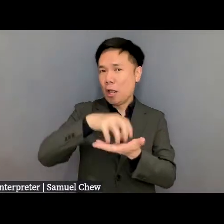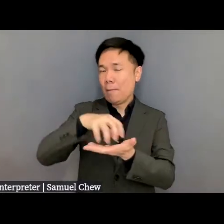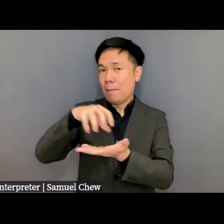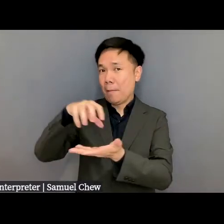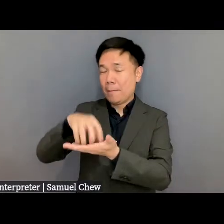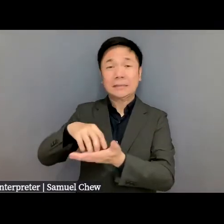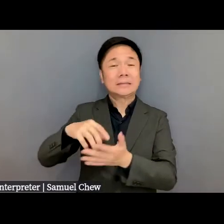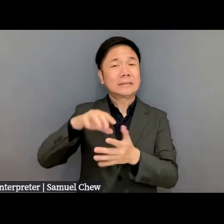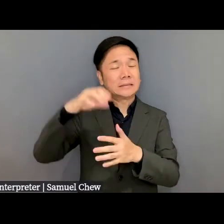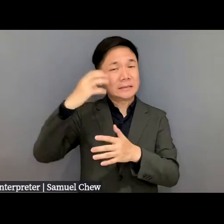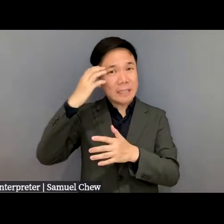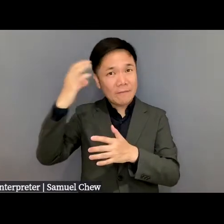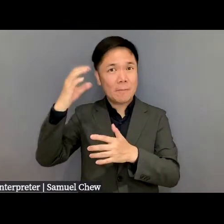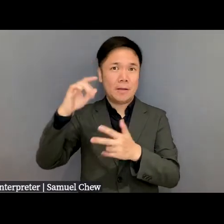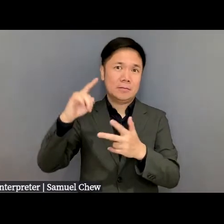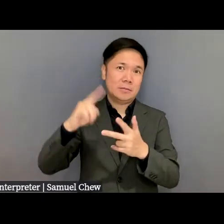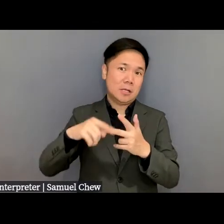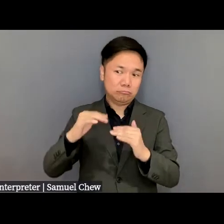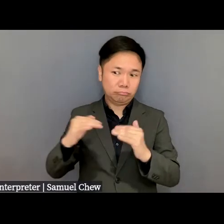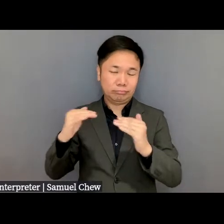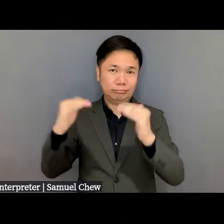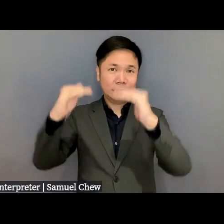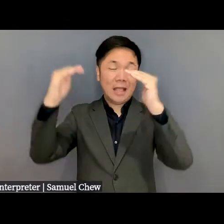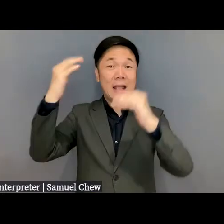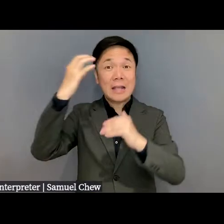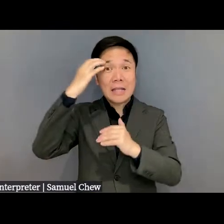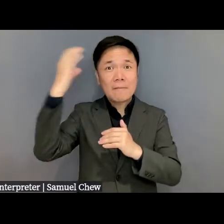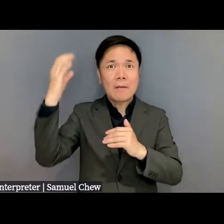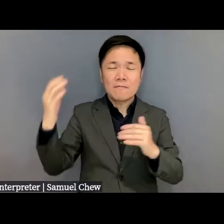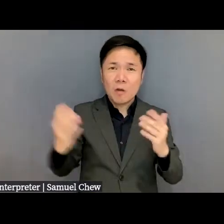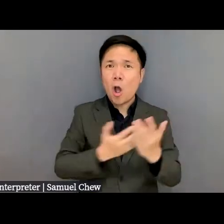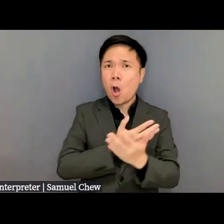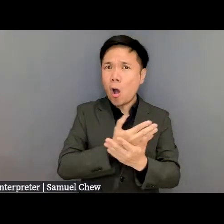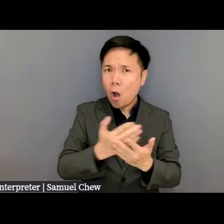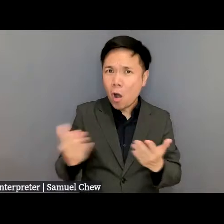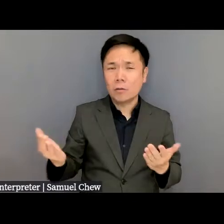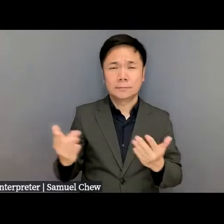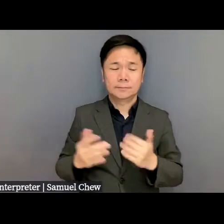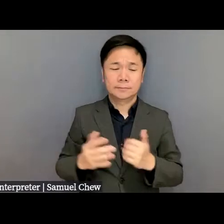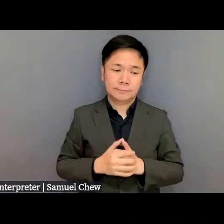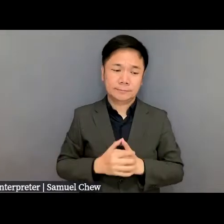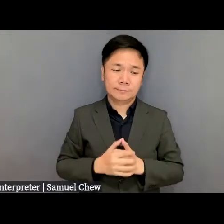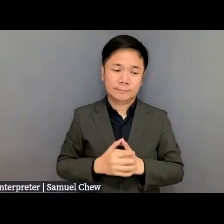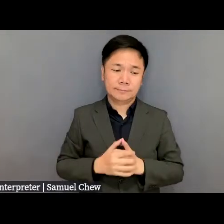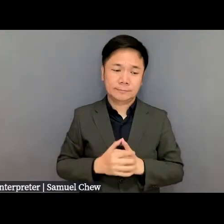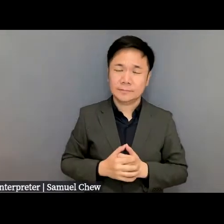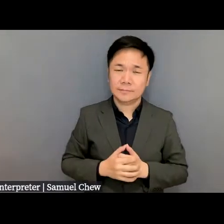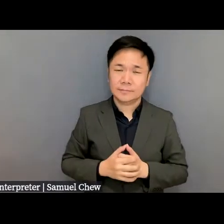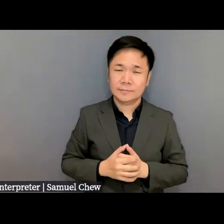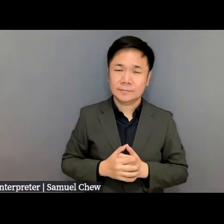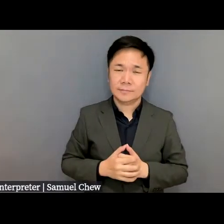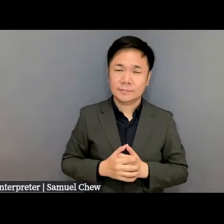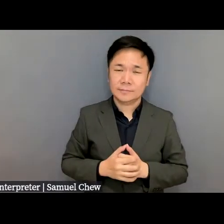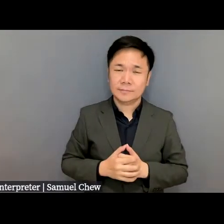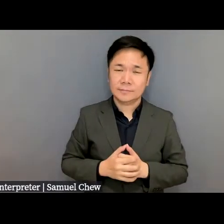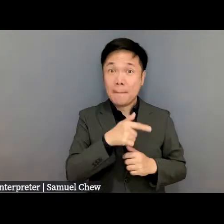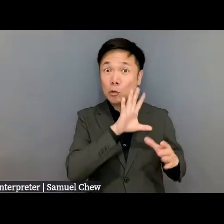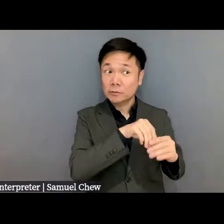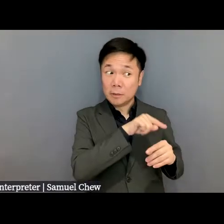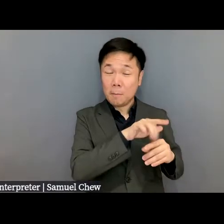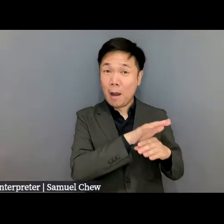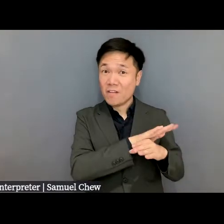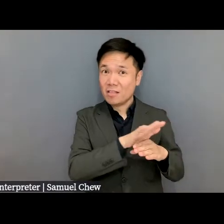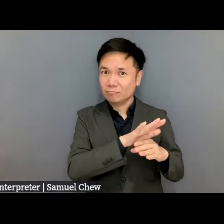but also everybody else in these levels, all of them, in the private sector. And this idea was